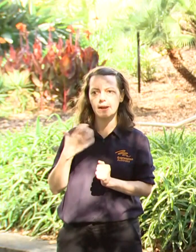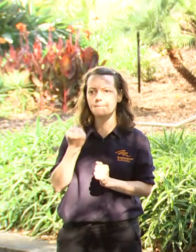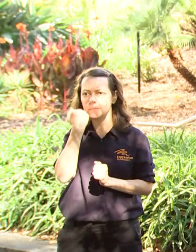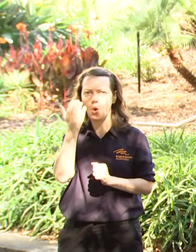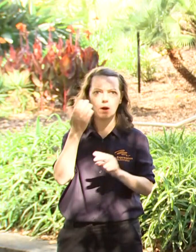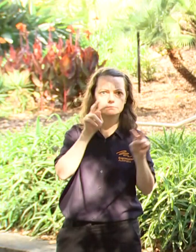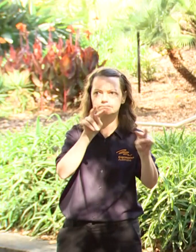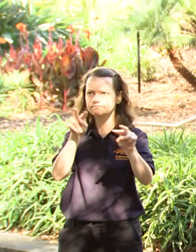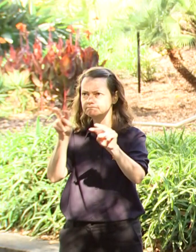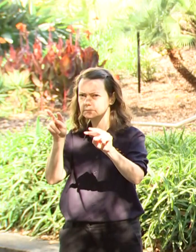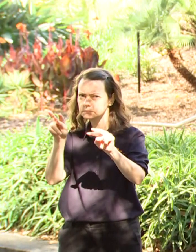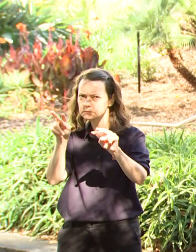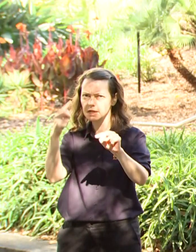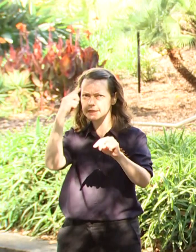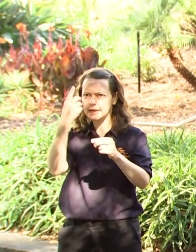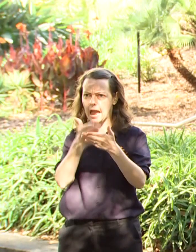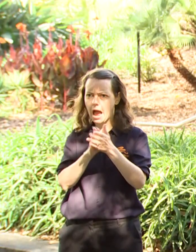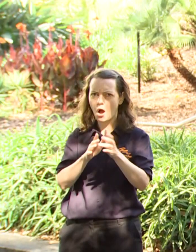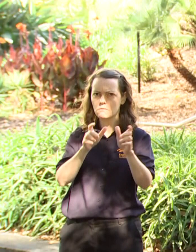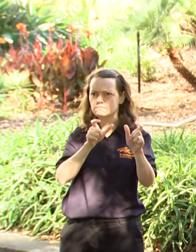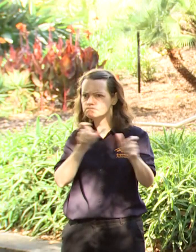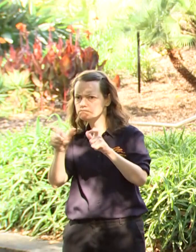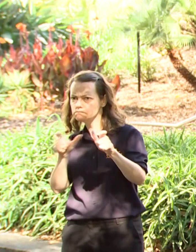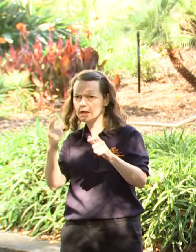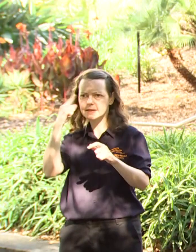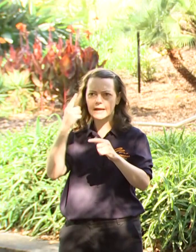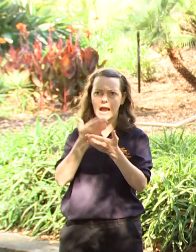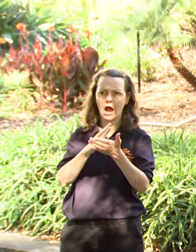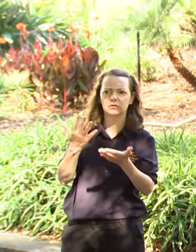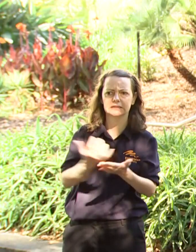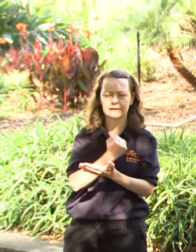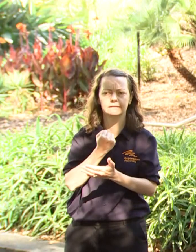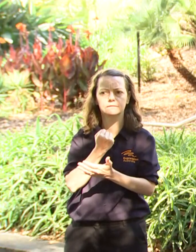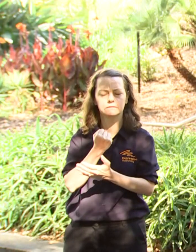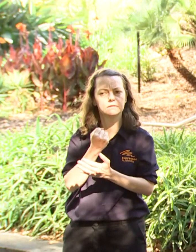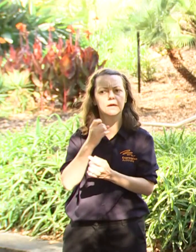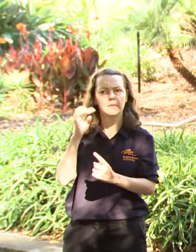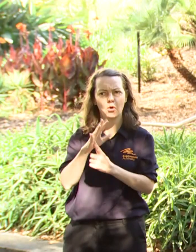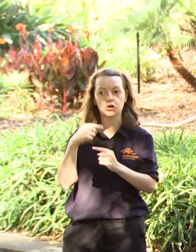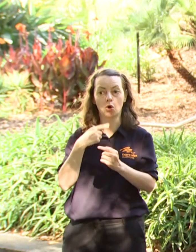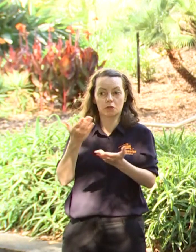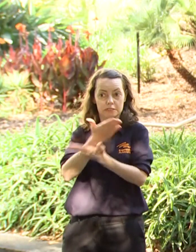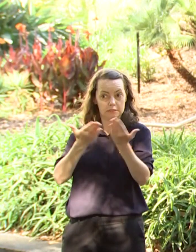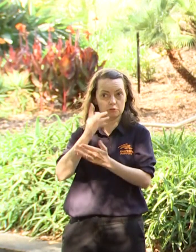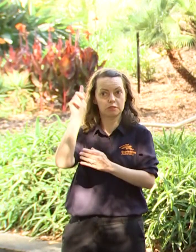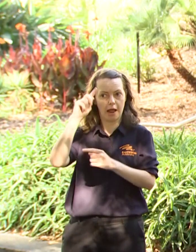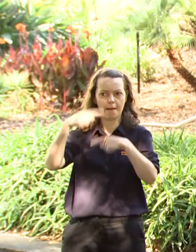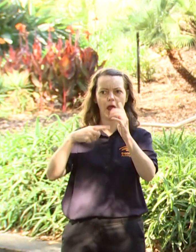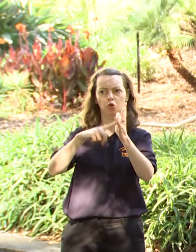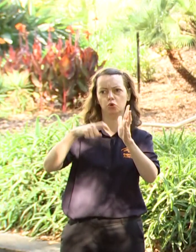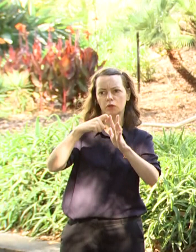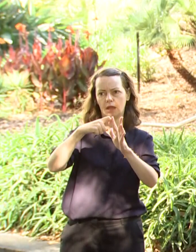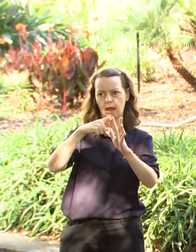take is all about keeping us safe. I just want to, before we go to questions, I just want to make the point that